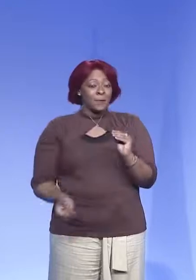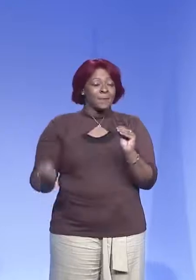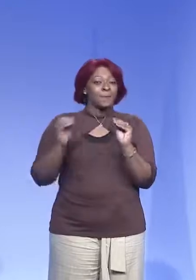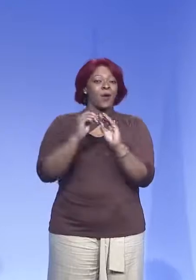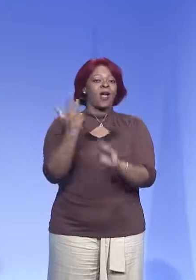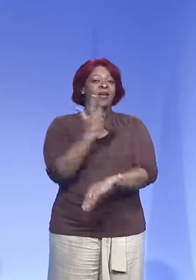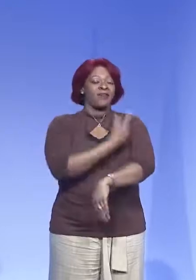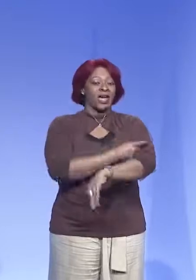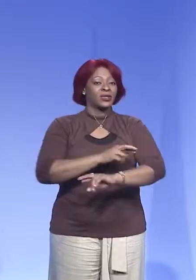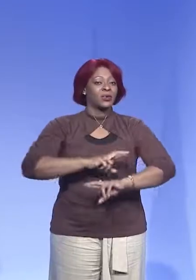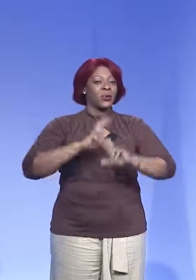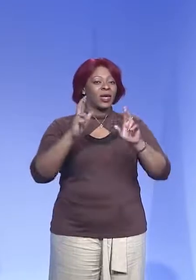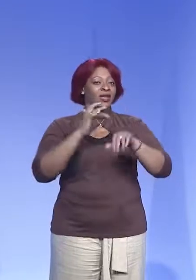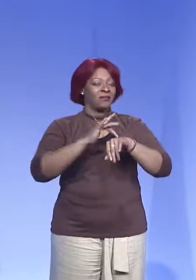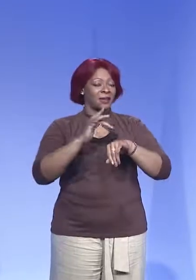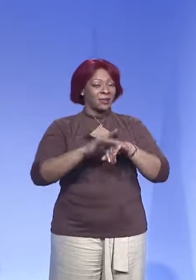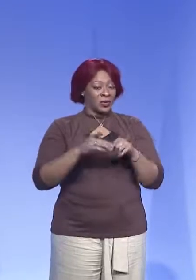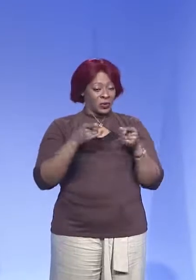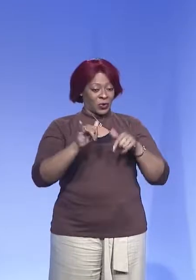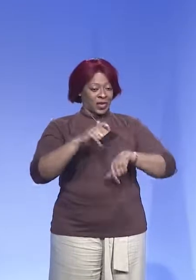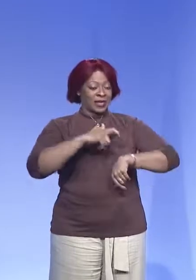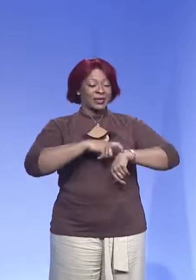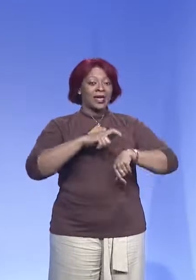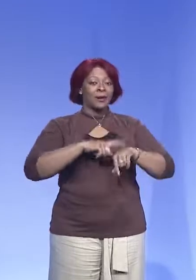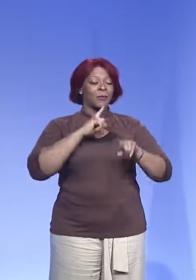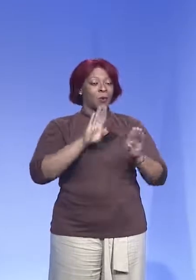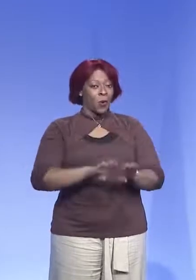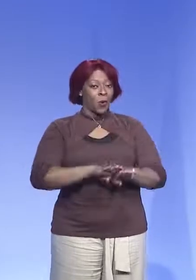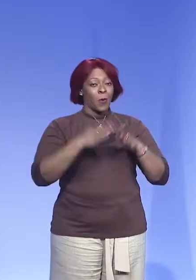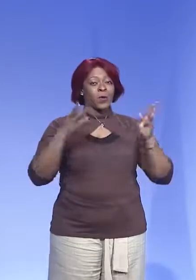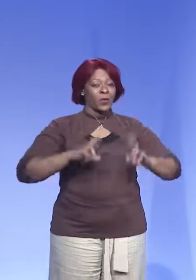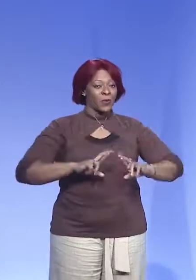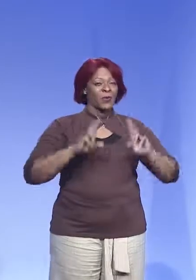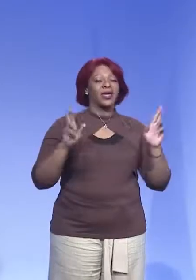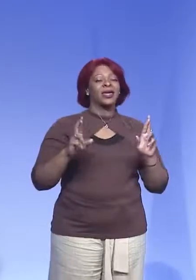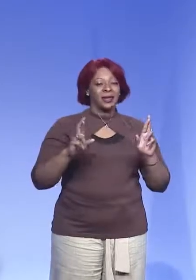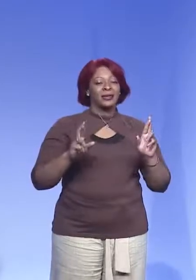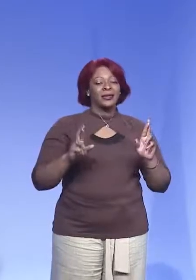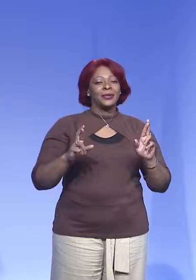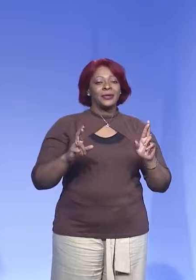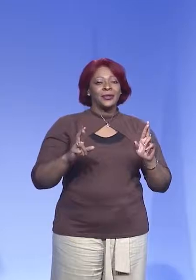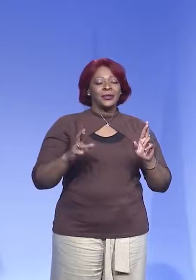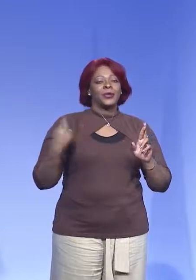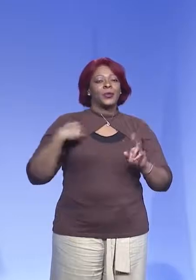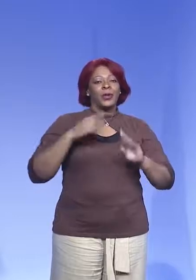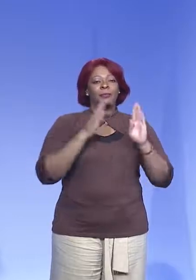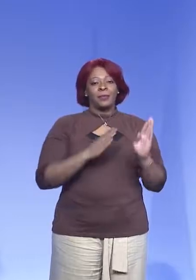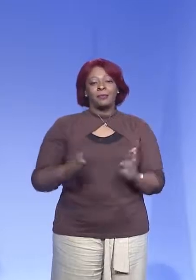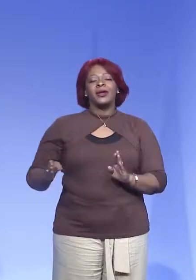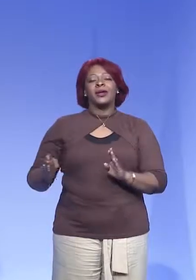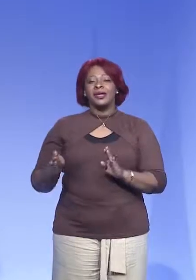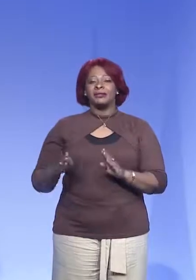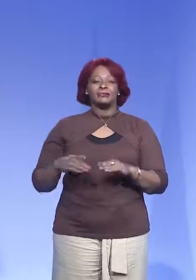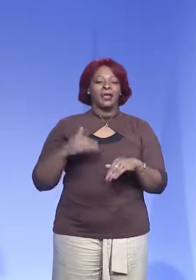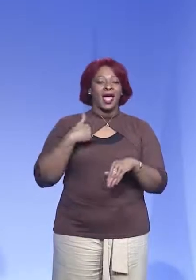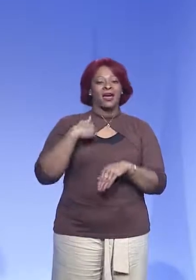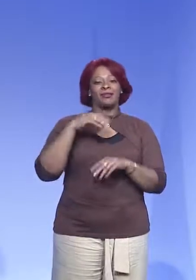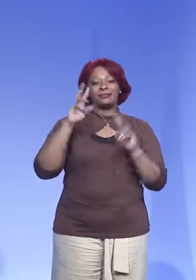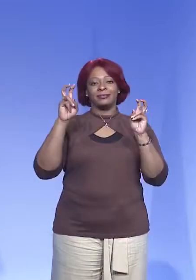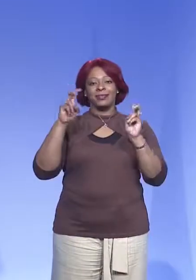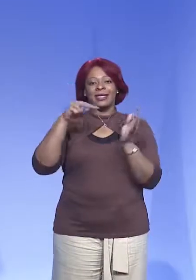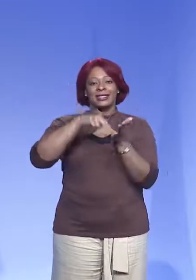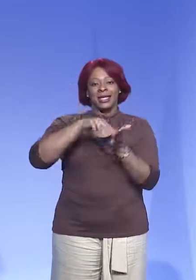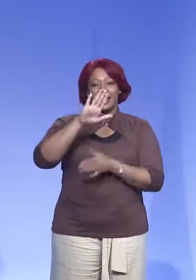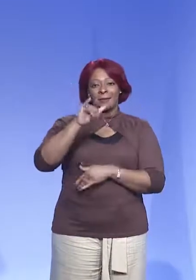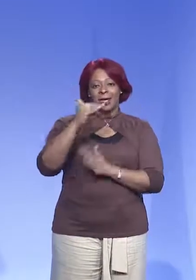up. And in the event of the vaccine supply opens up, we are prepared to have a standby list. And so